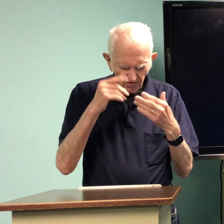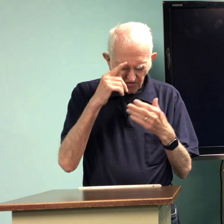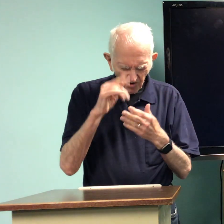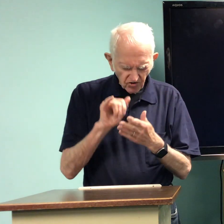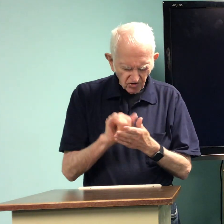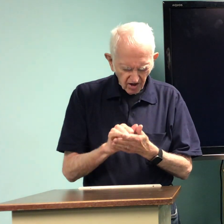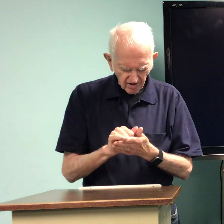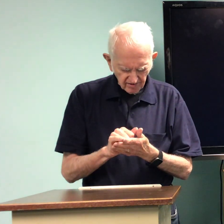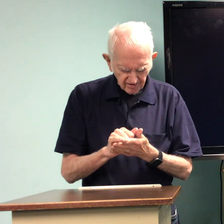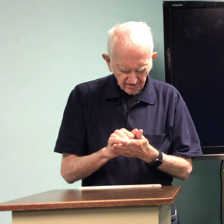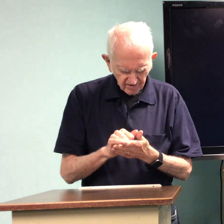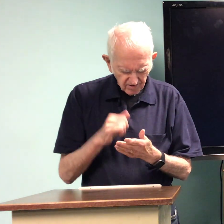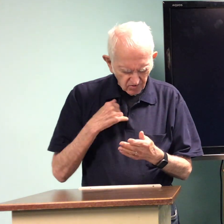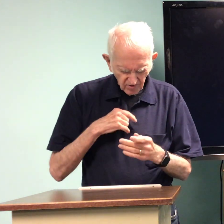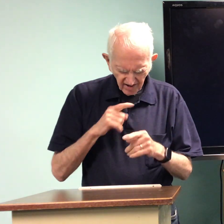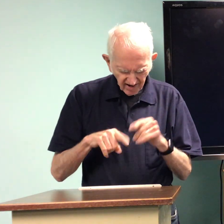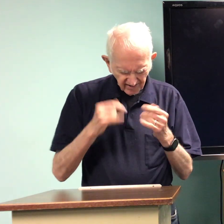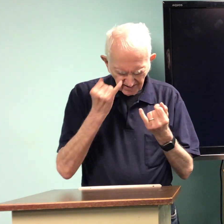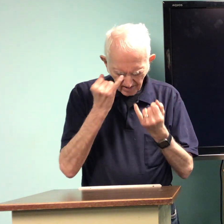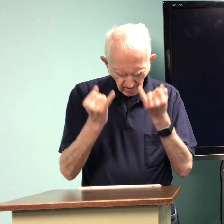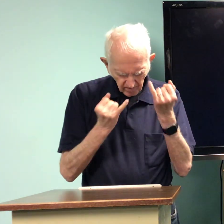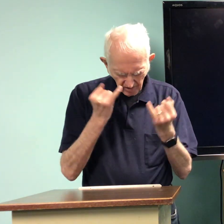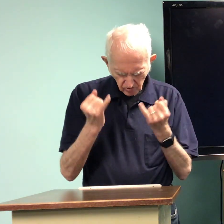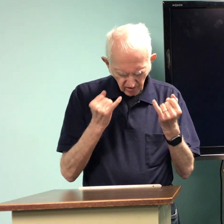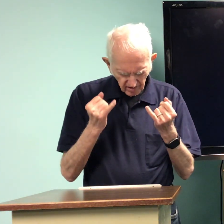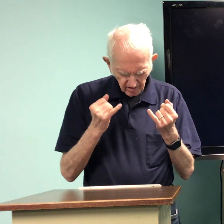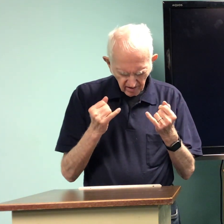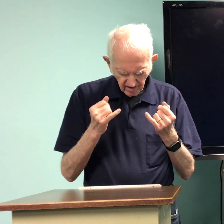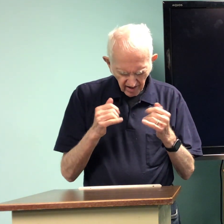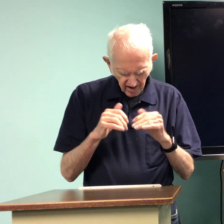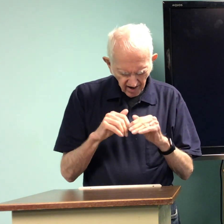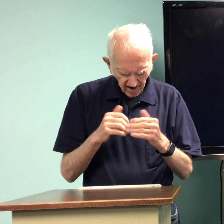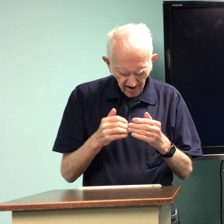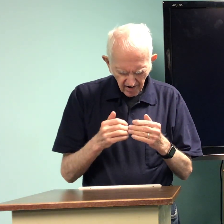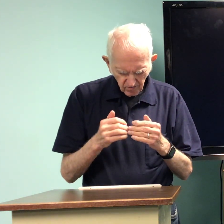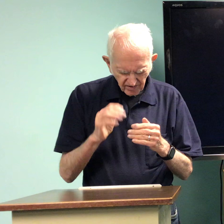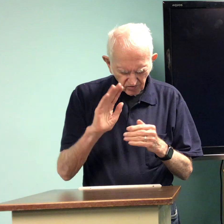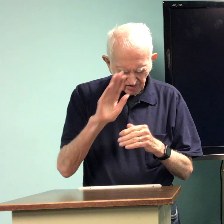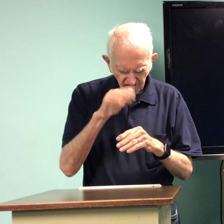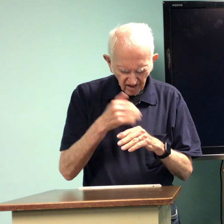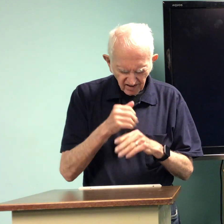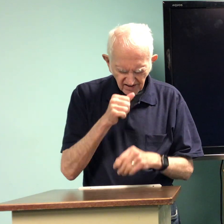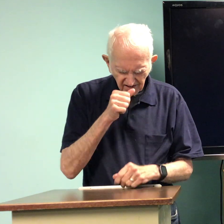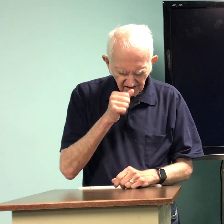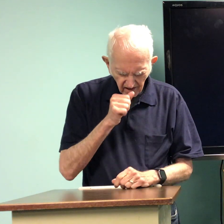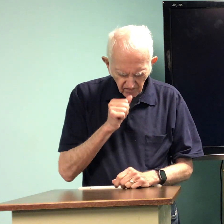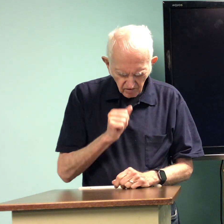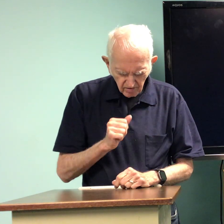We thank you for that. And we can't imagine how your Son